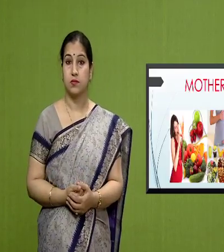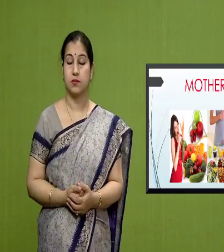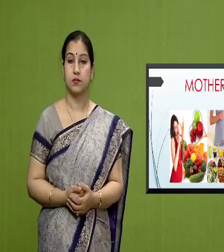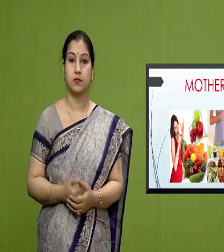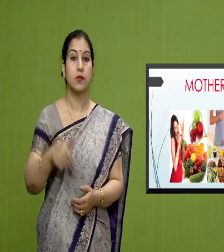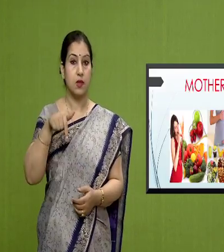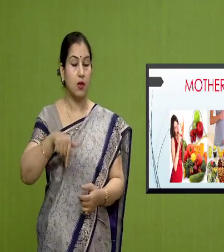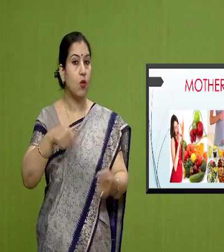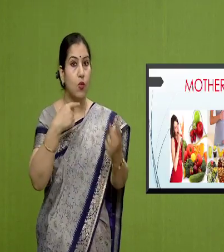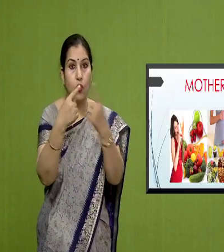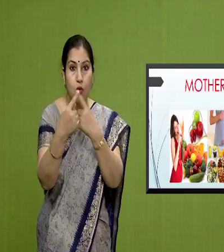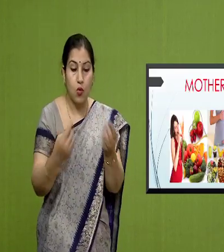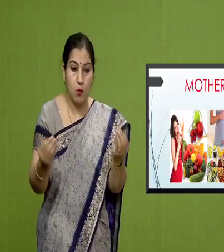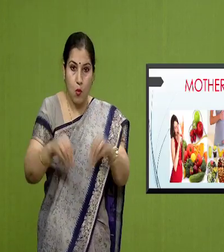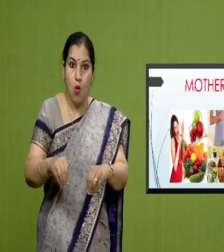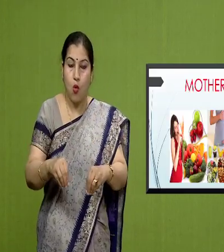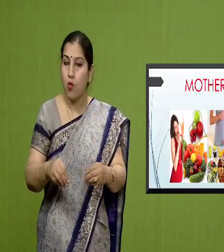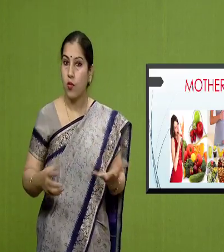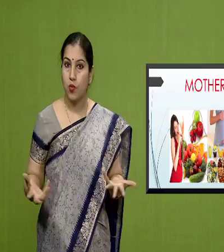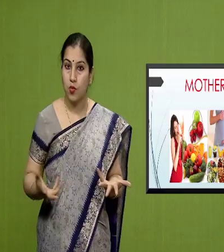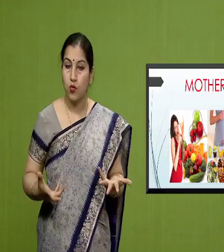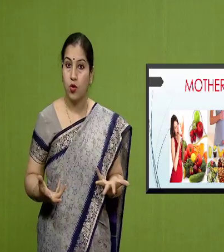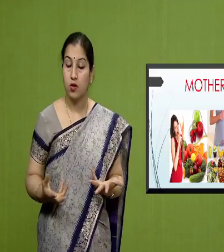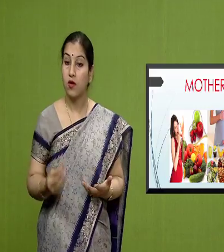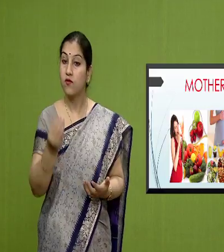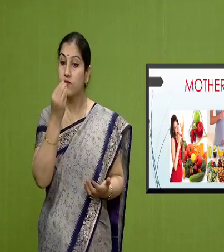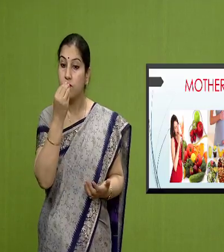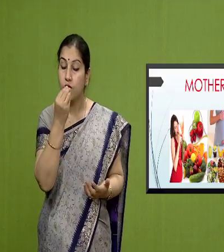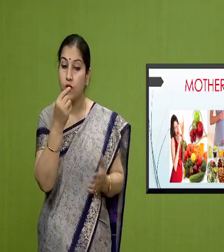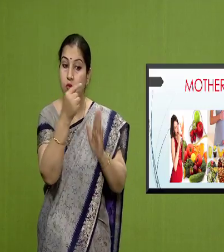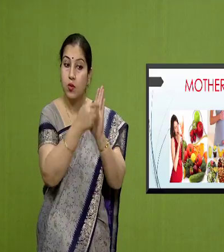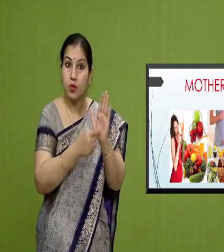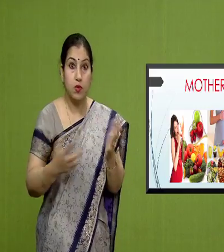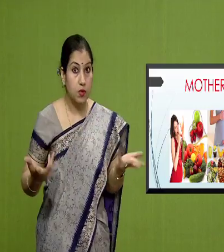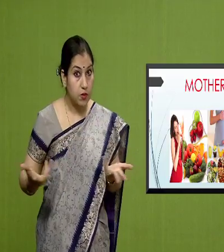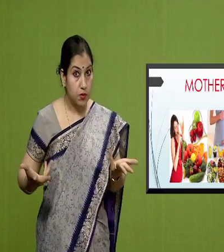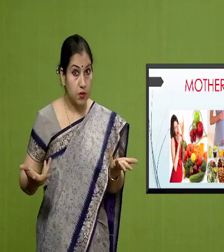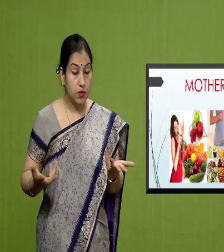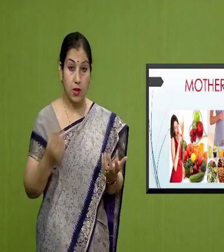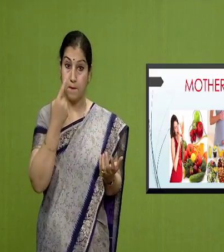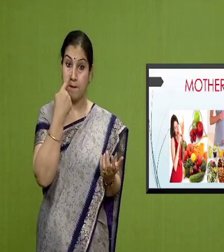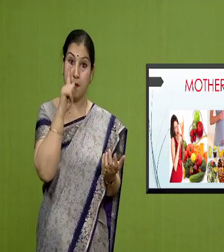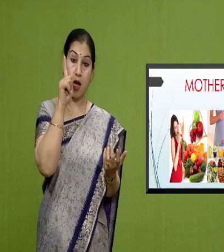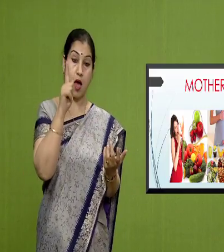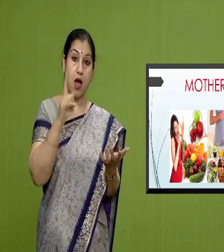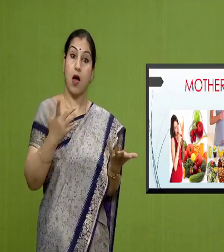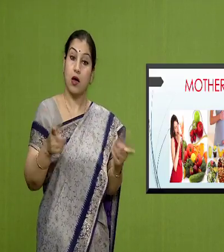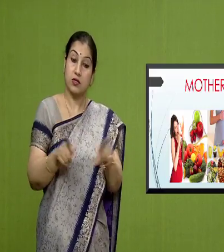Let us know more about the nutritional requirement of the mother